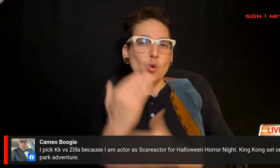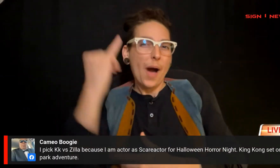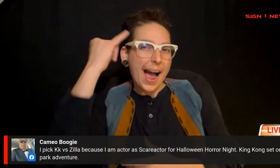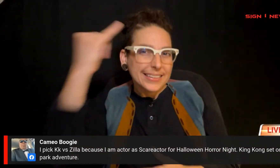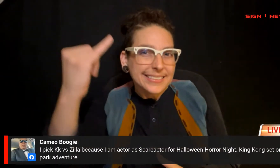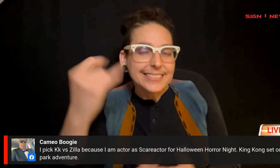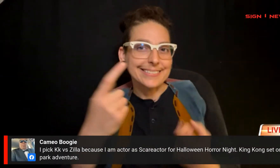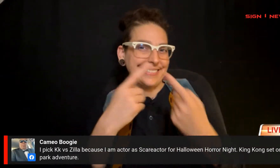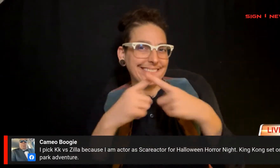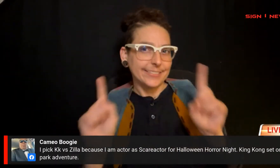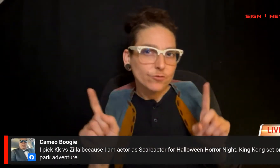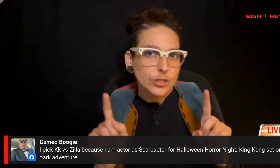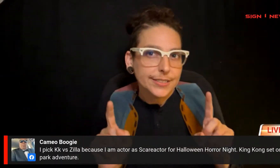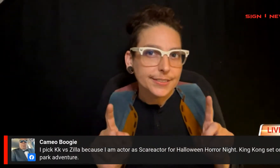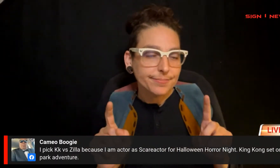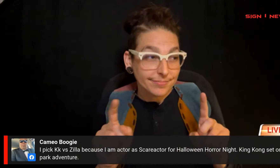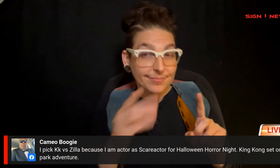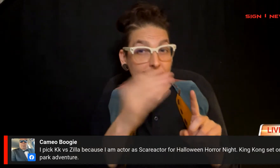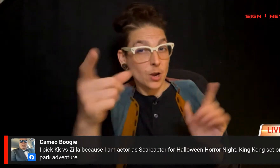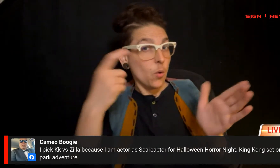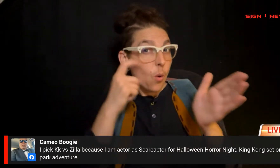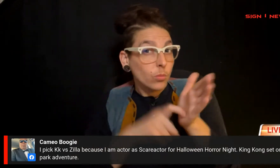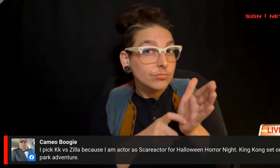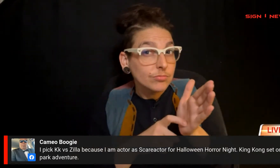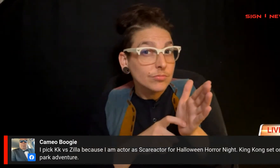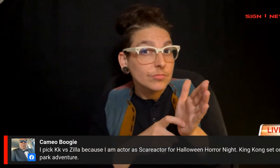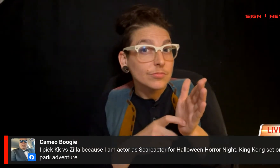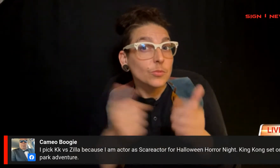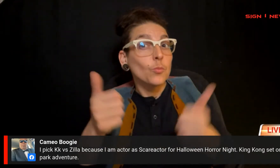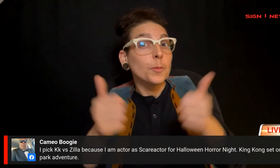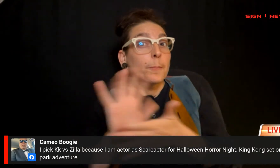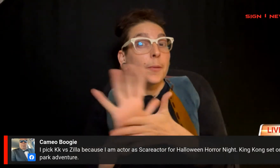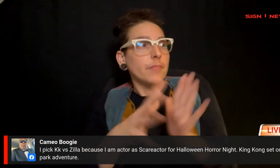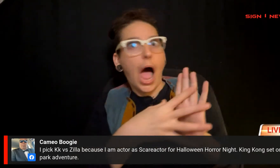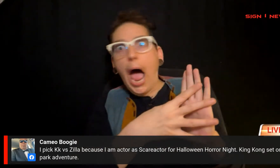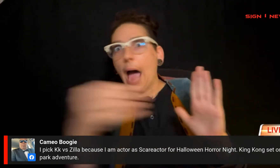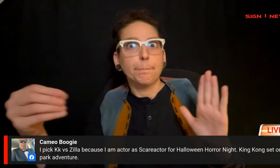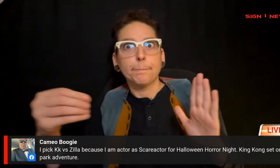I enjoyed The Quiet Place because it was a new idea, it was different.